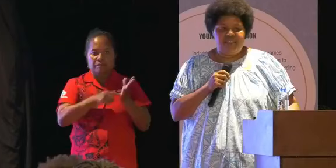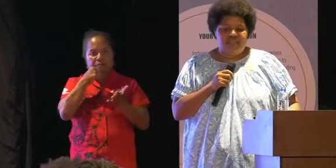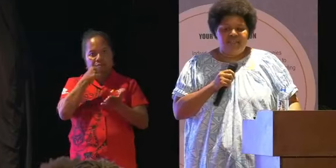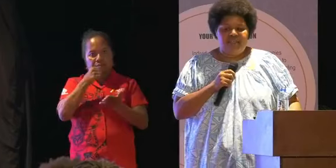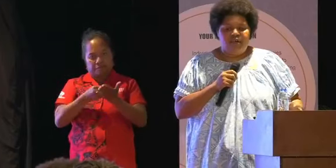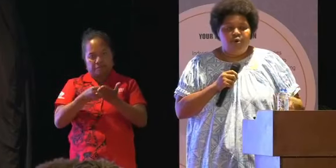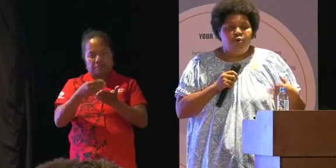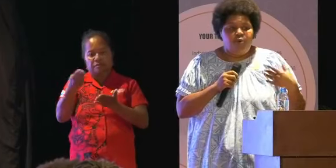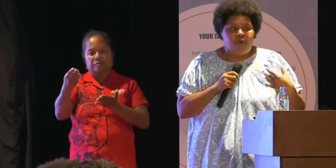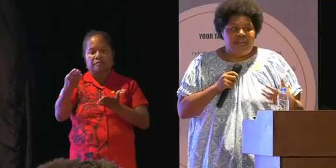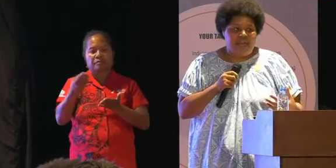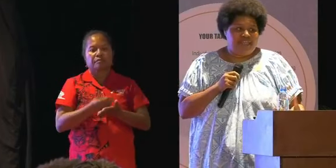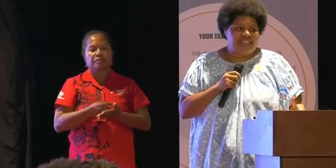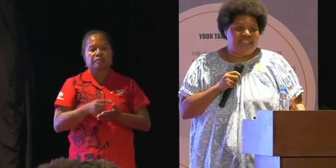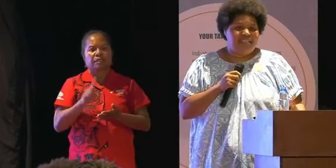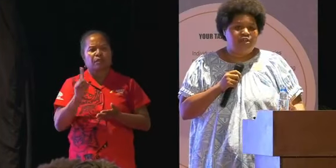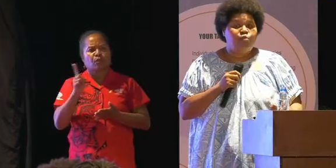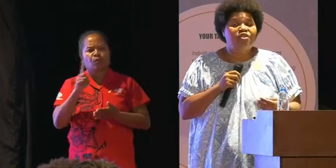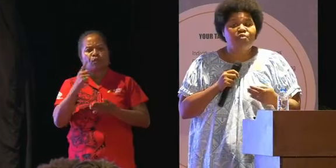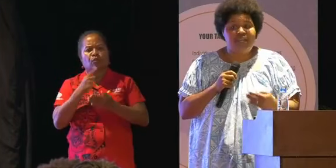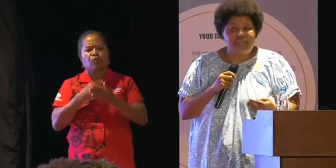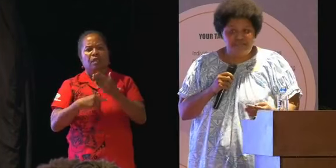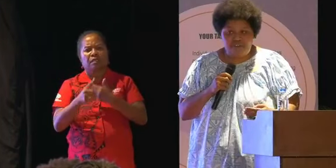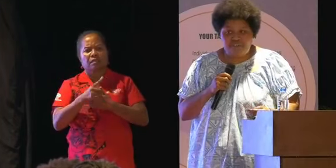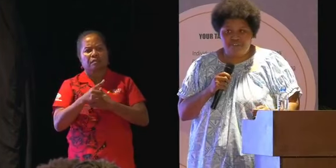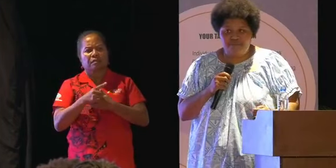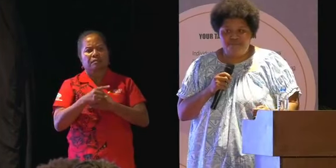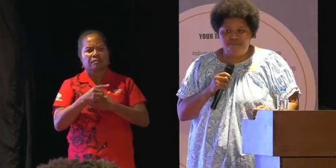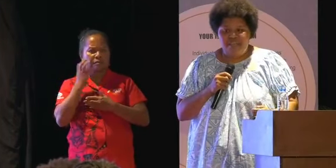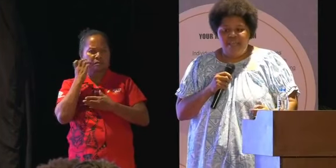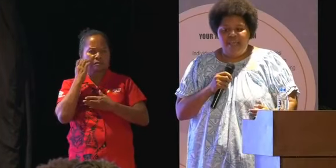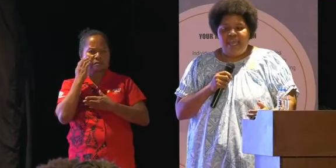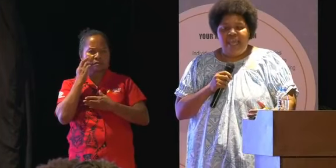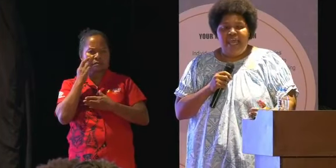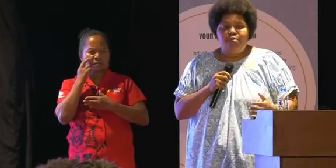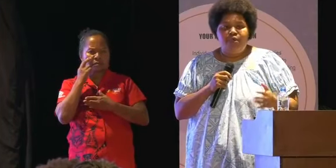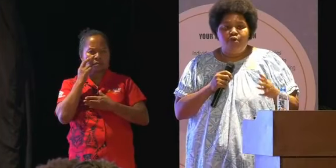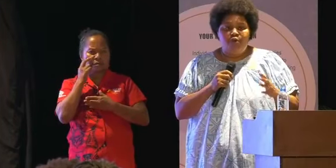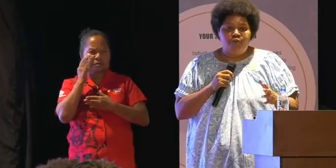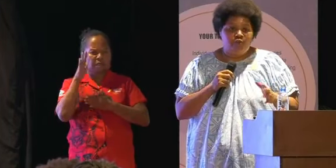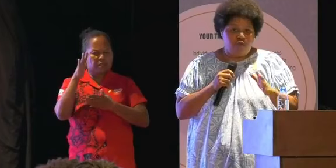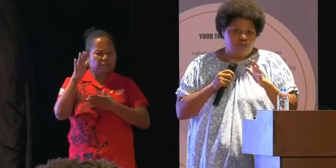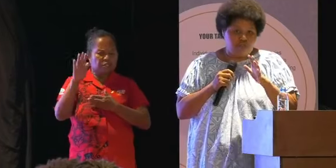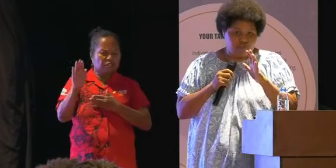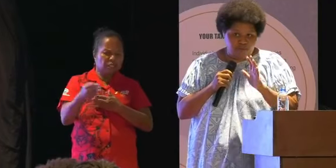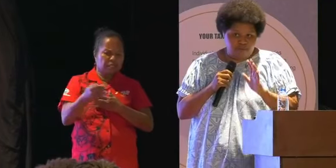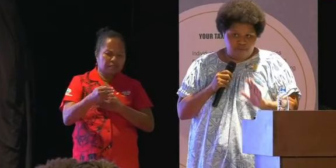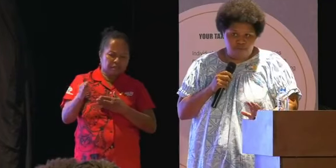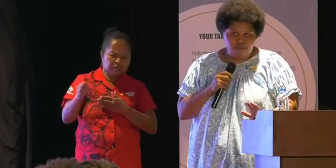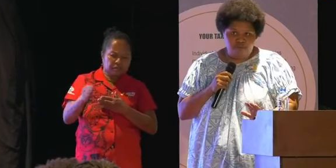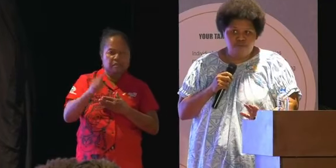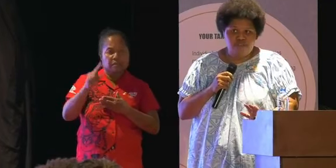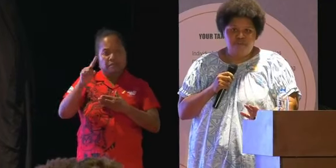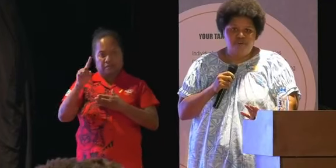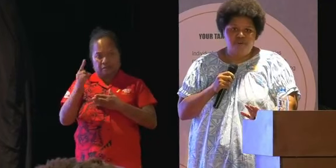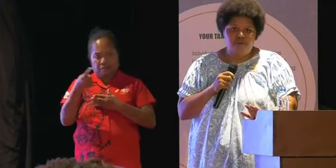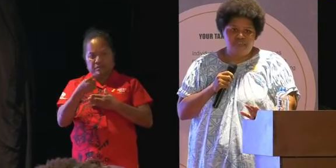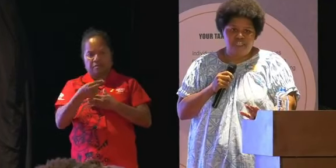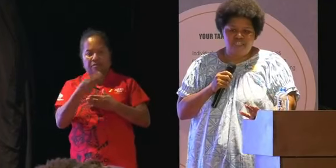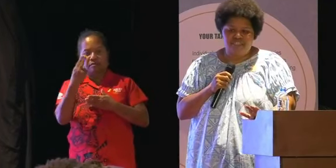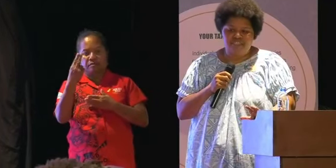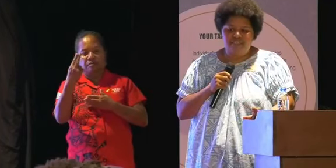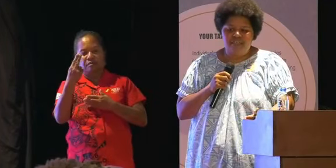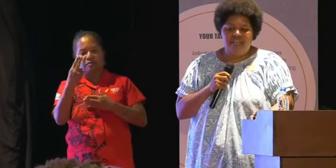objection, what happens is we screen it first. And we go through those two most